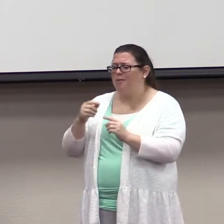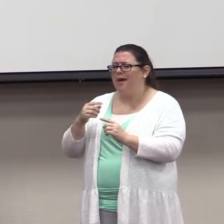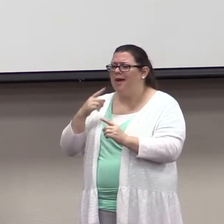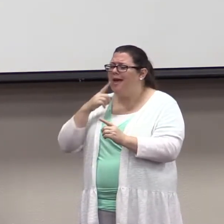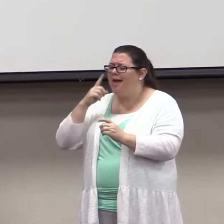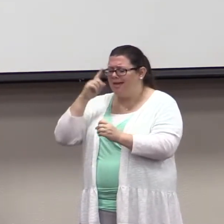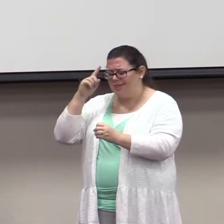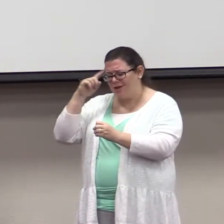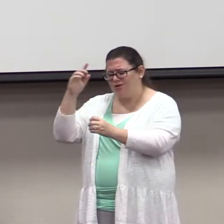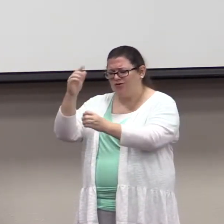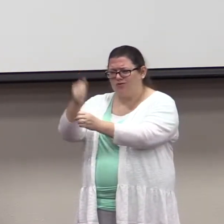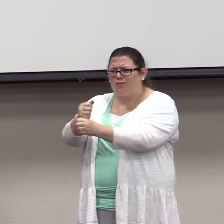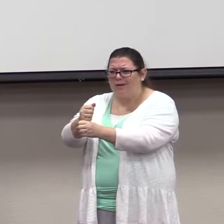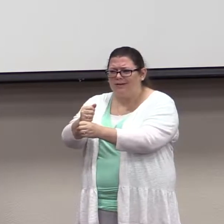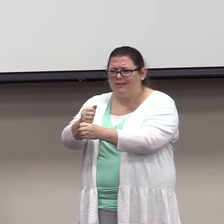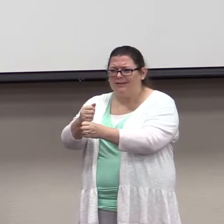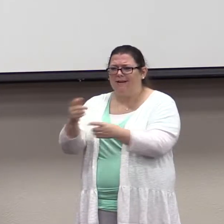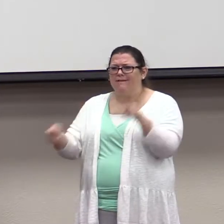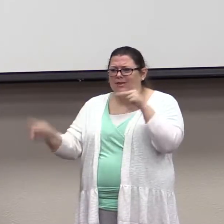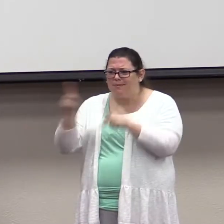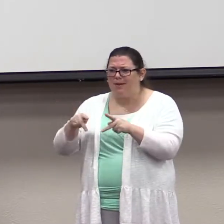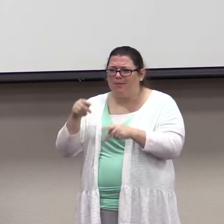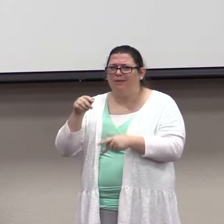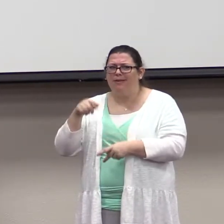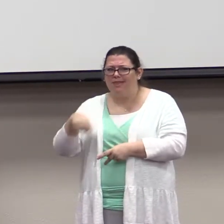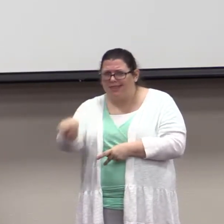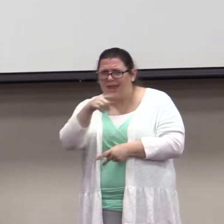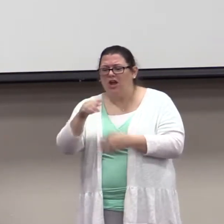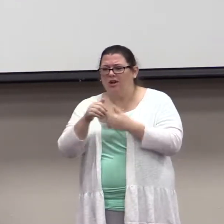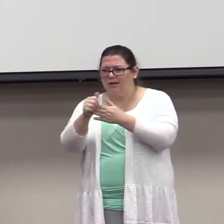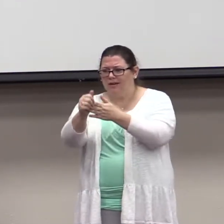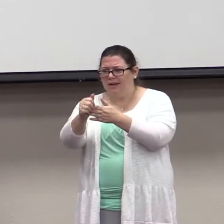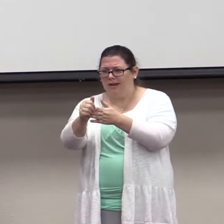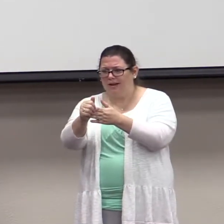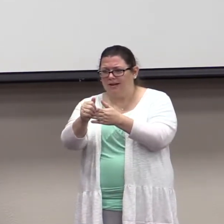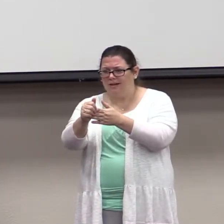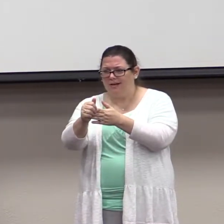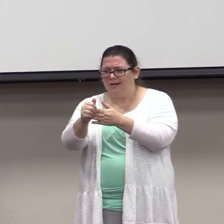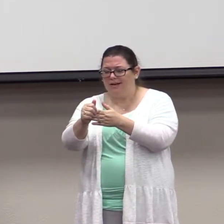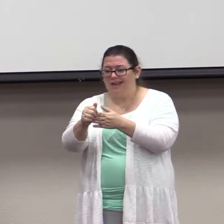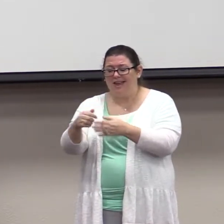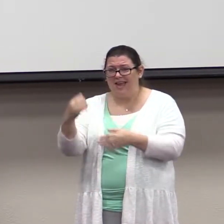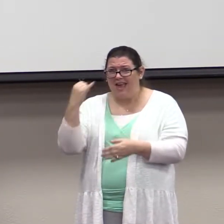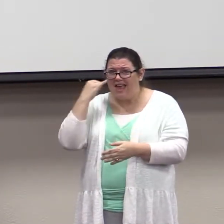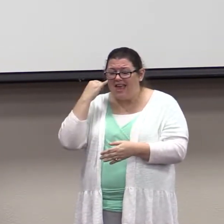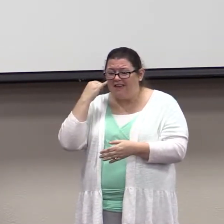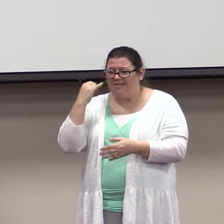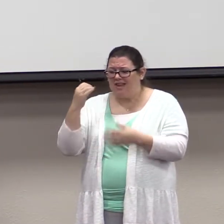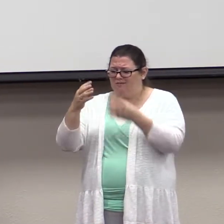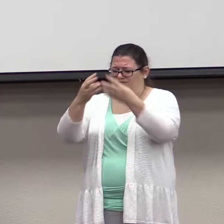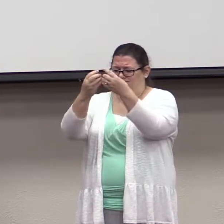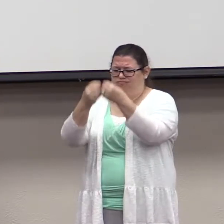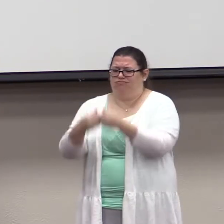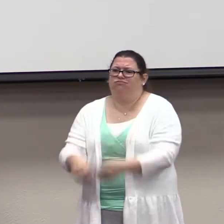leader crumples under the weight of their responsibility, they will bring down all of those who are relying on them as